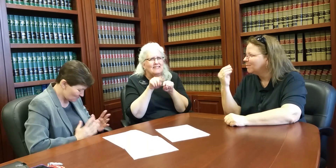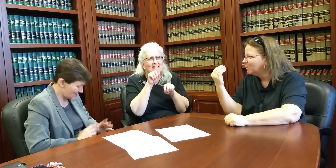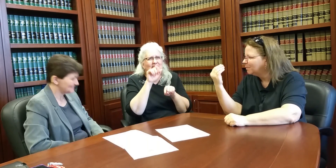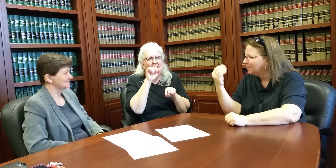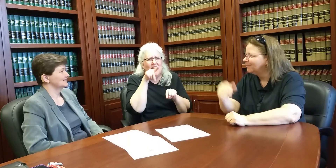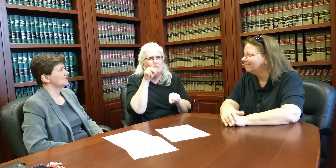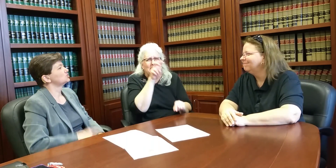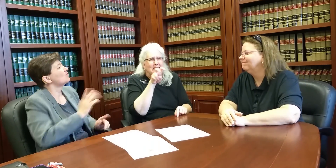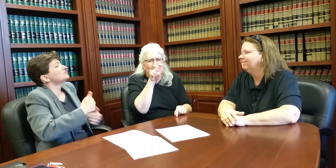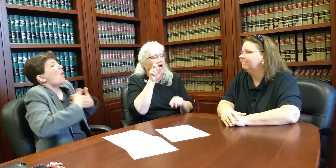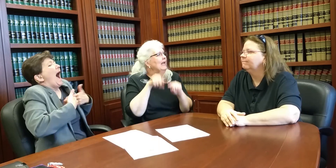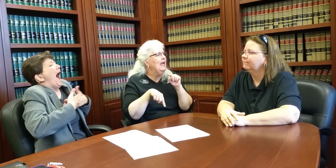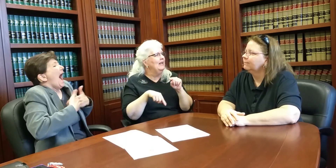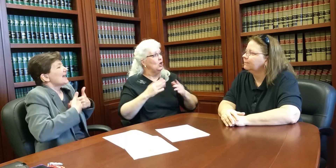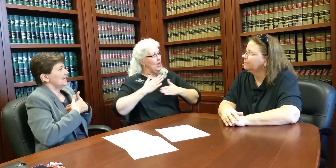Look. So that's why I can't.